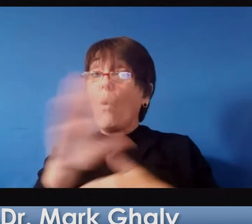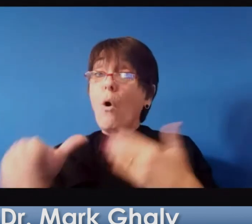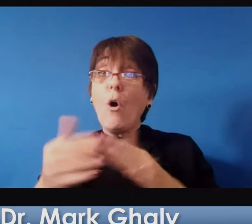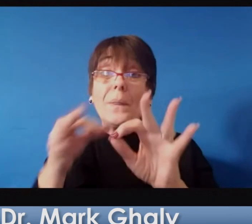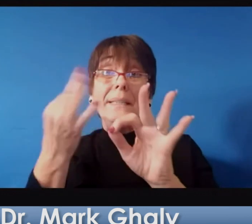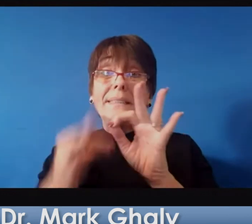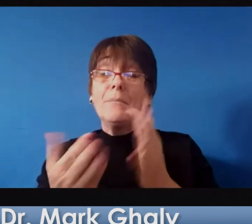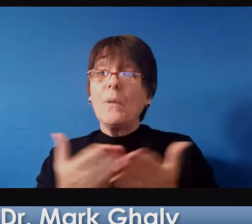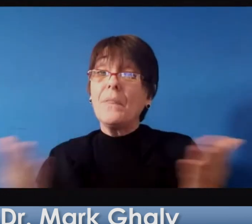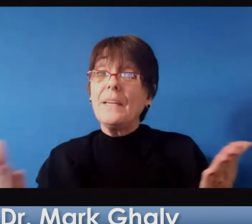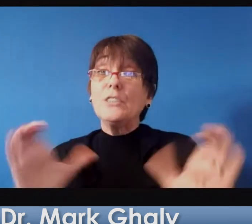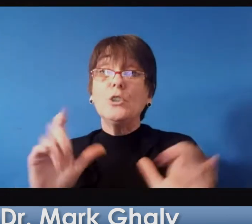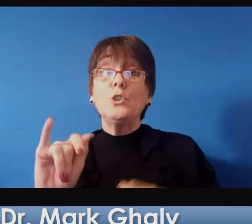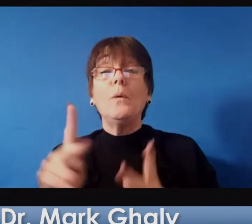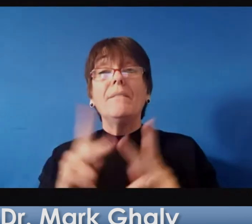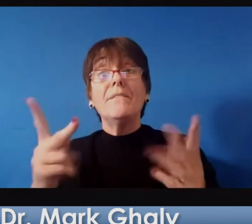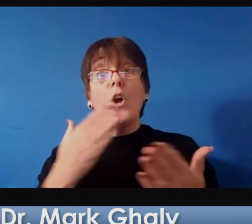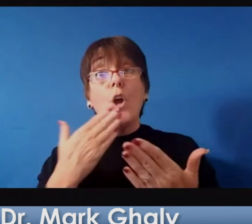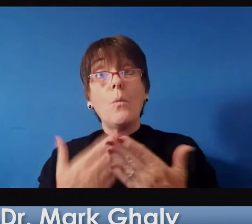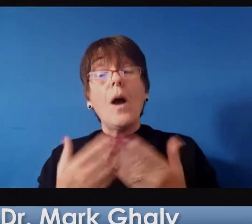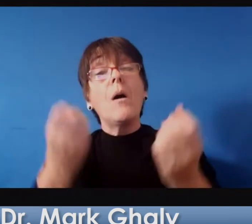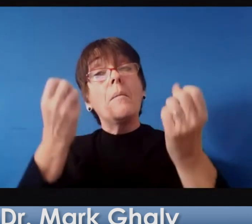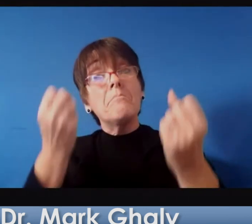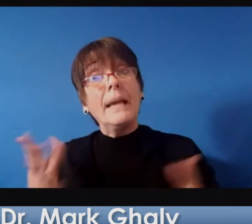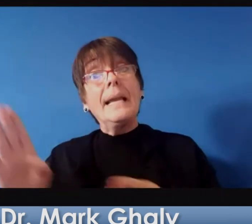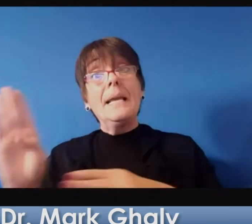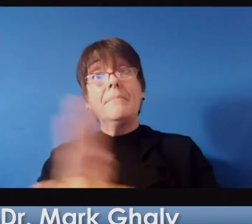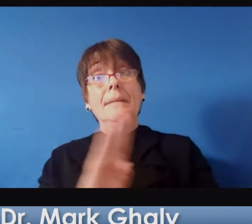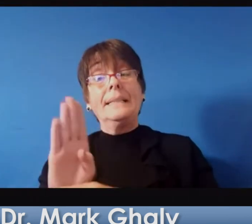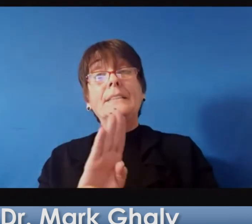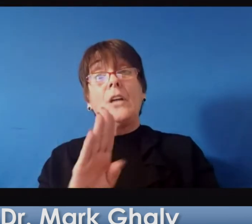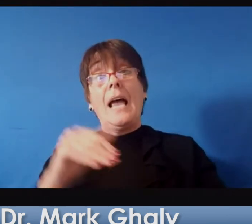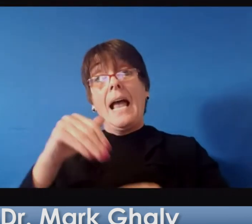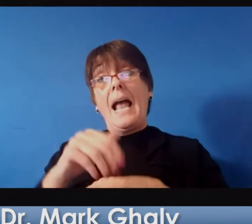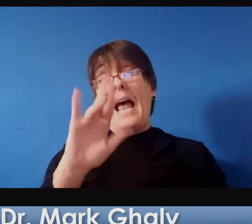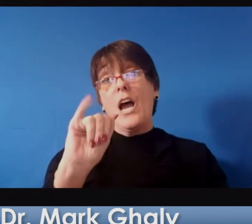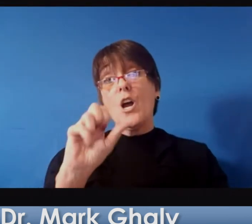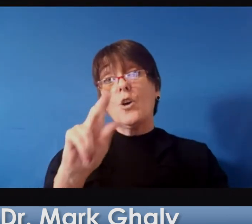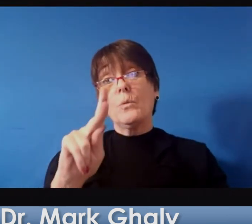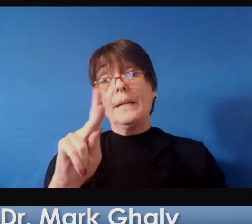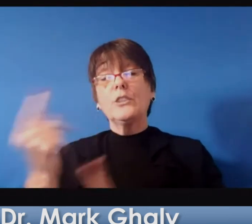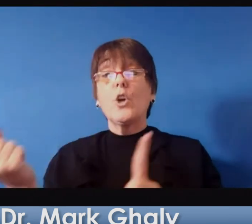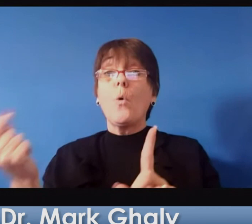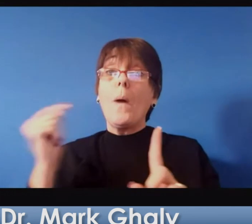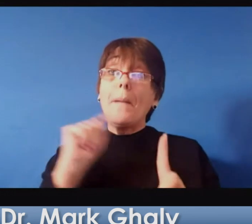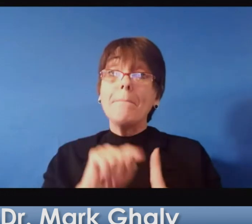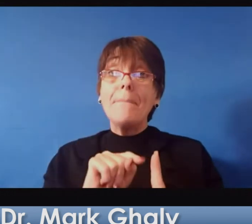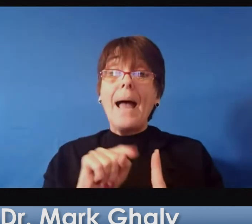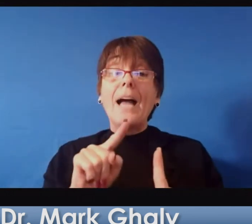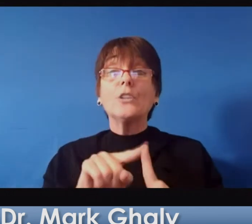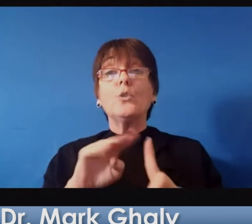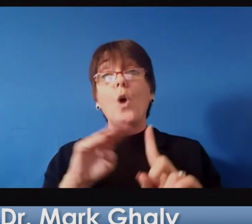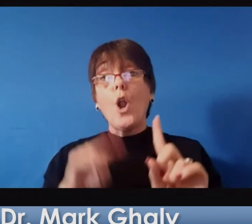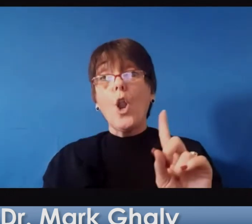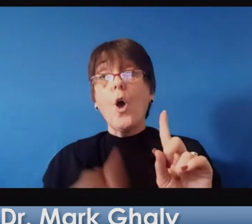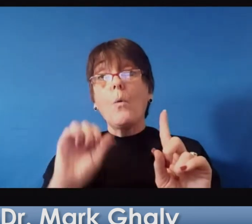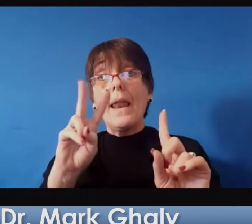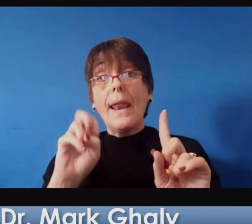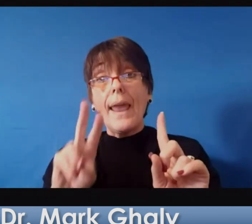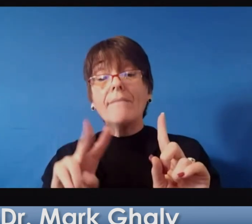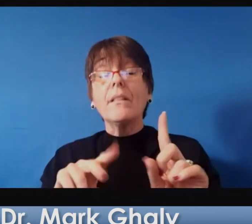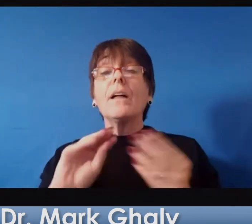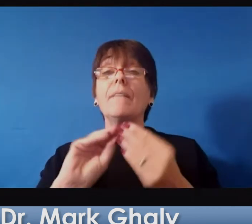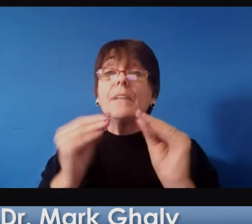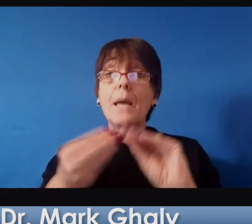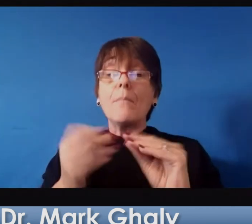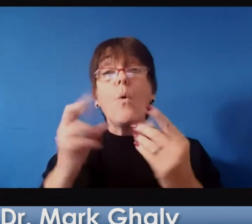that many of the businesses that are at risk of returning to lower levels of occupancy or